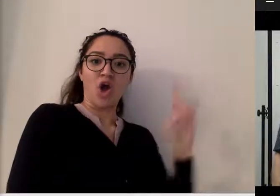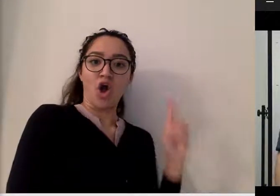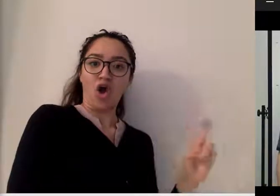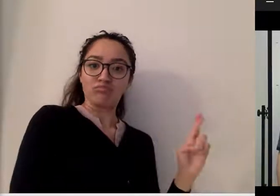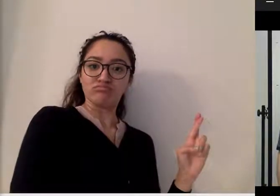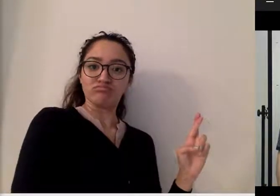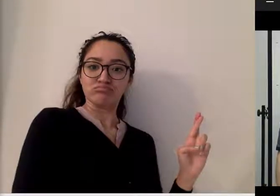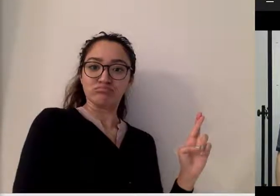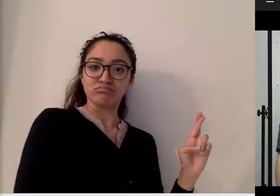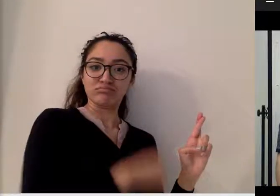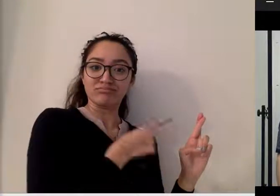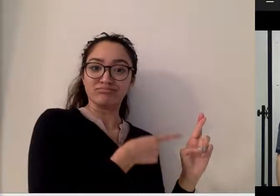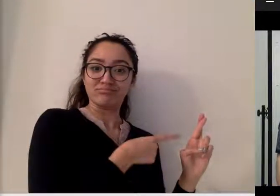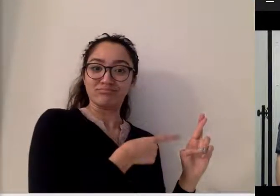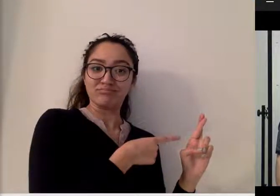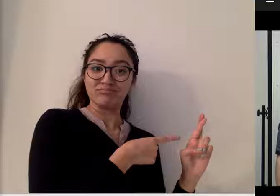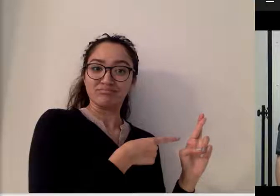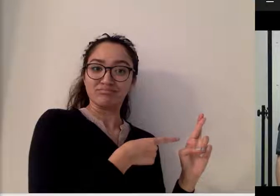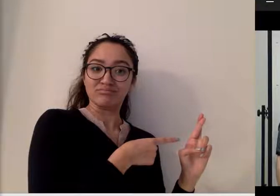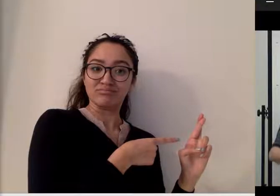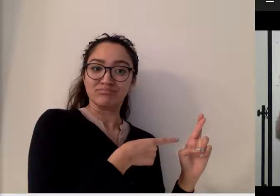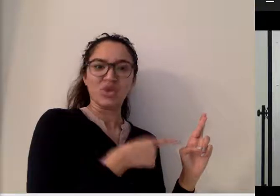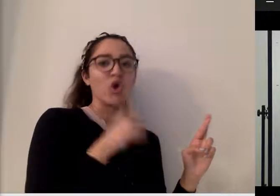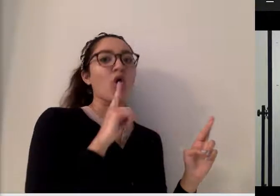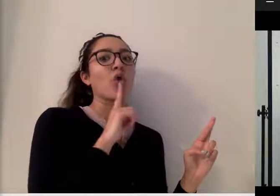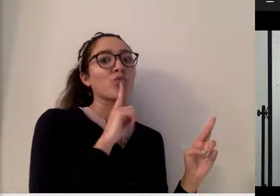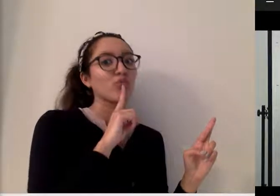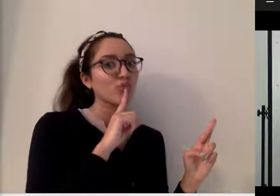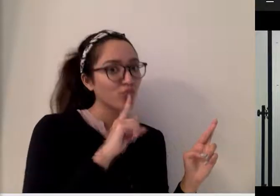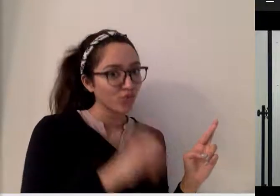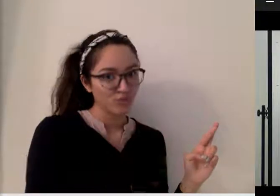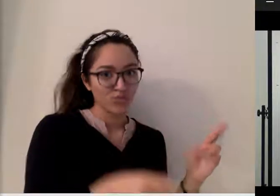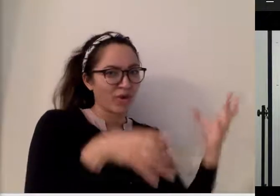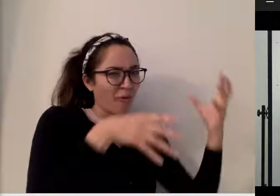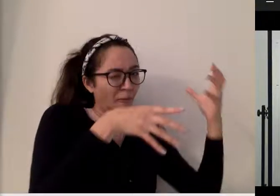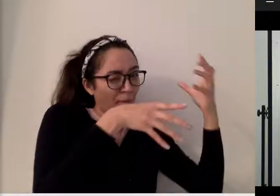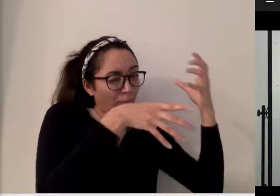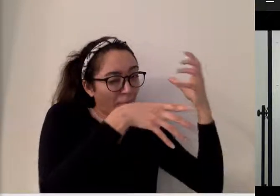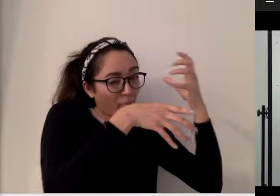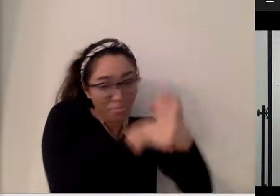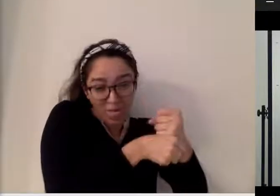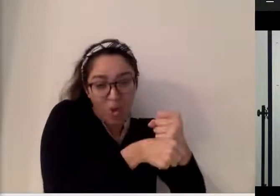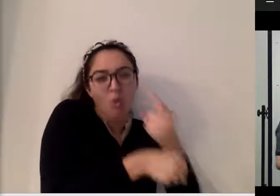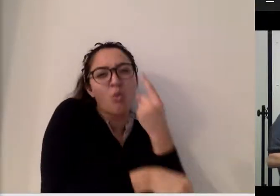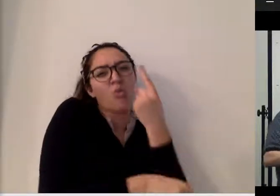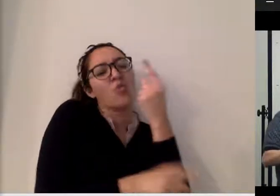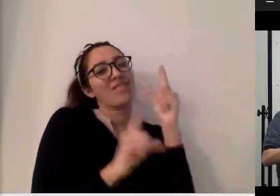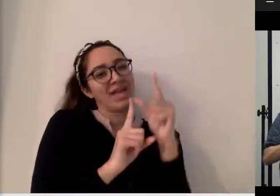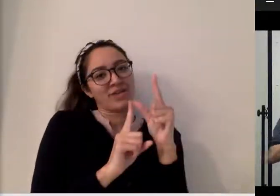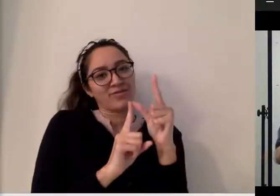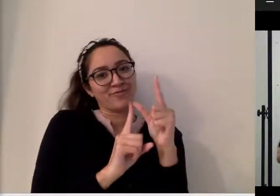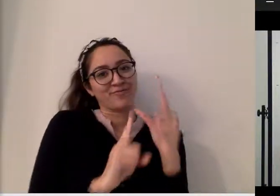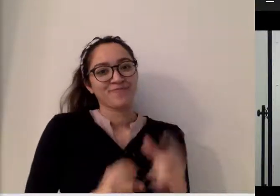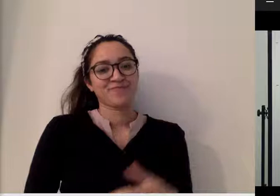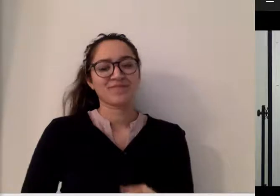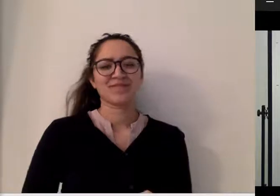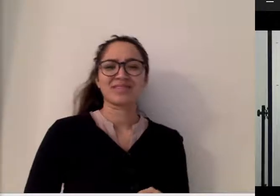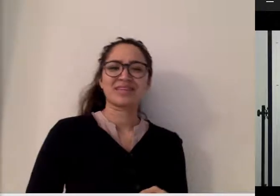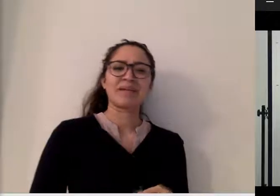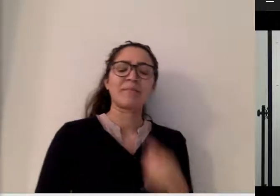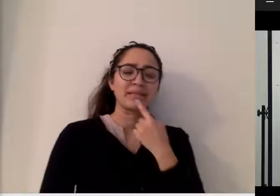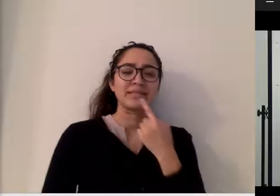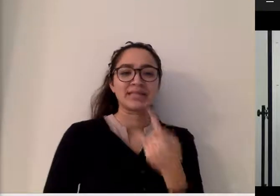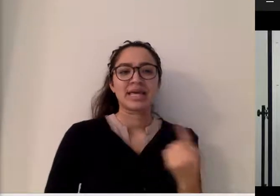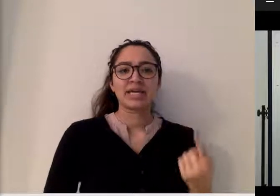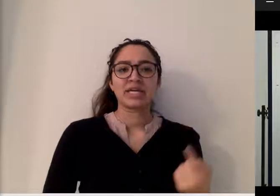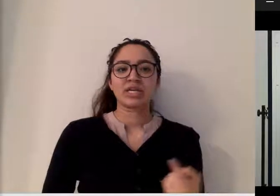this. And that's a real abbreviation. That's like a diet down to one letter. Now, what I'm not saying is that